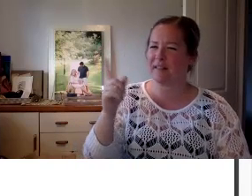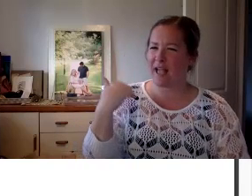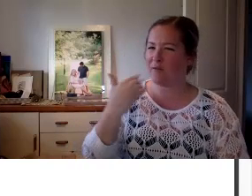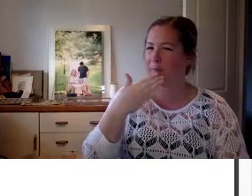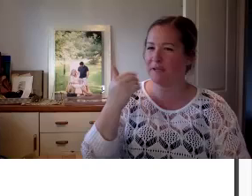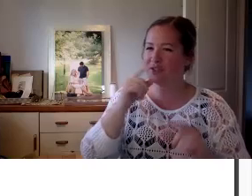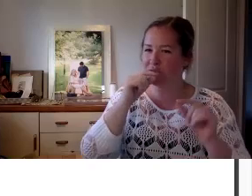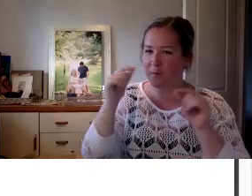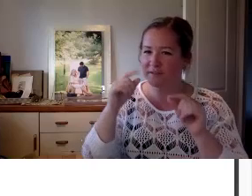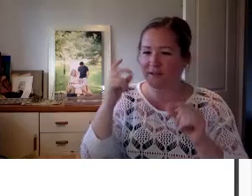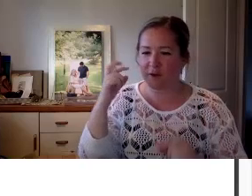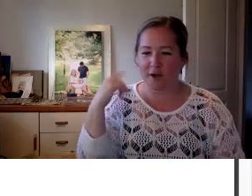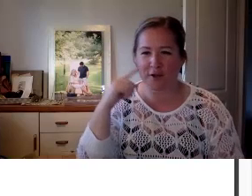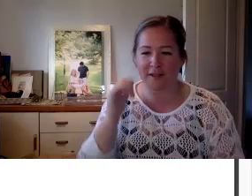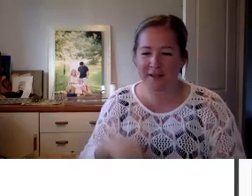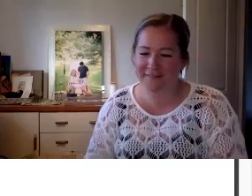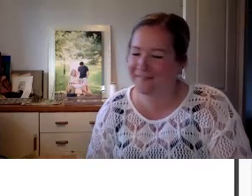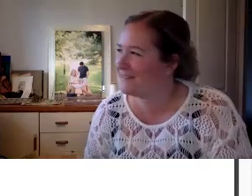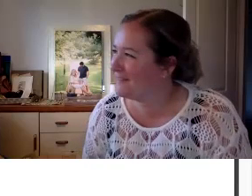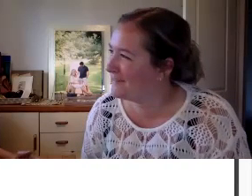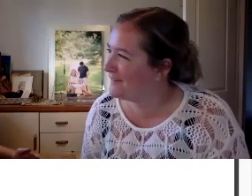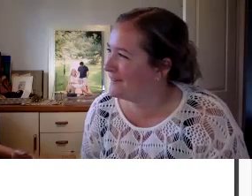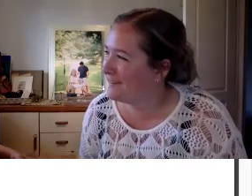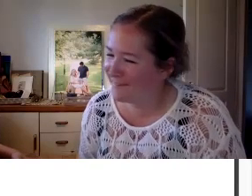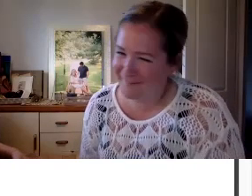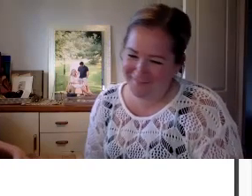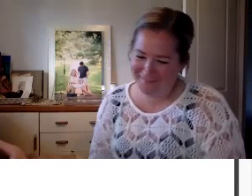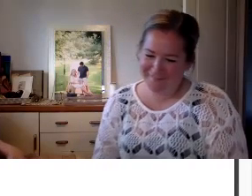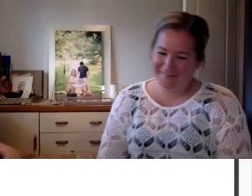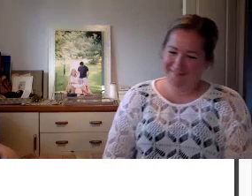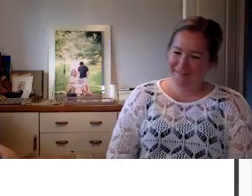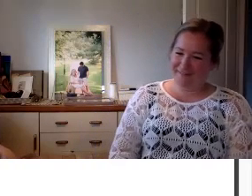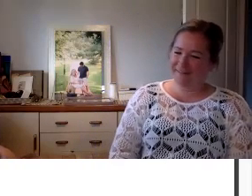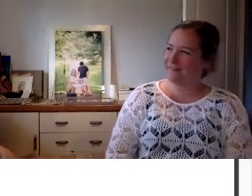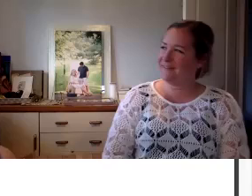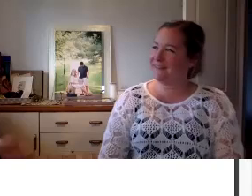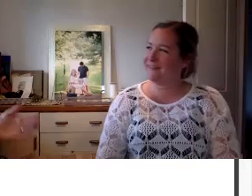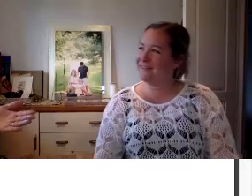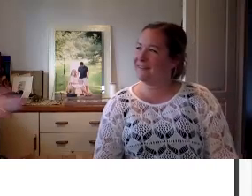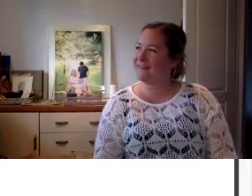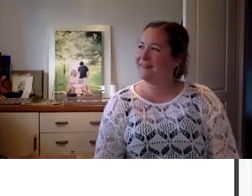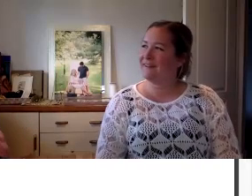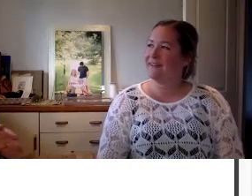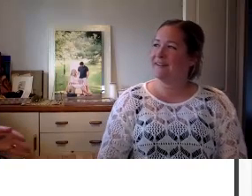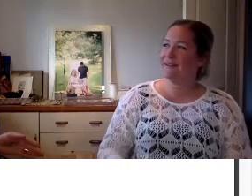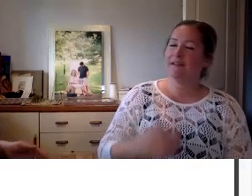Teddy's, my favorite one, and they have the best chicken wings. I know, I heard that, and this is my favorite.